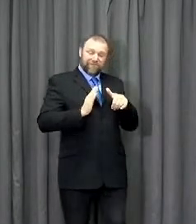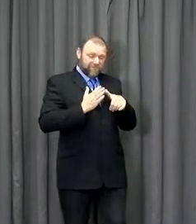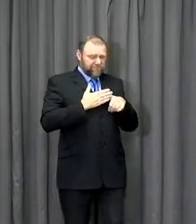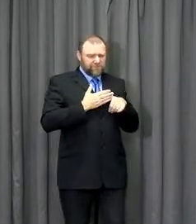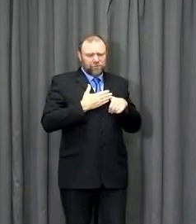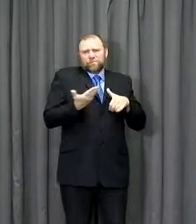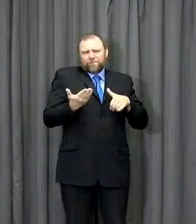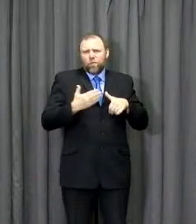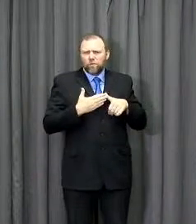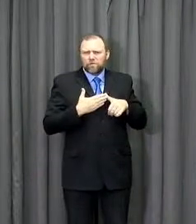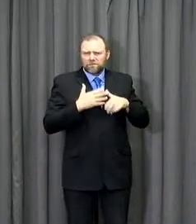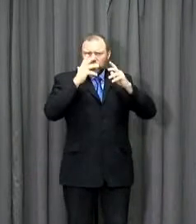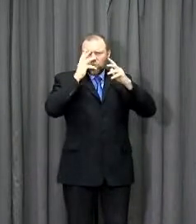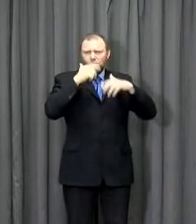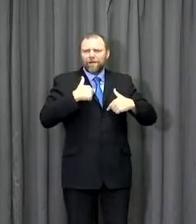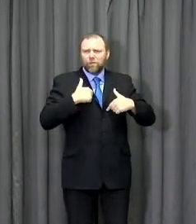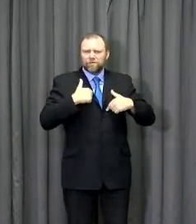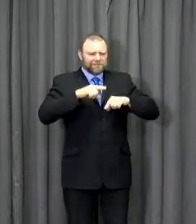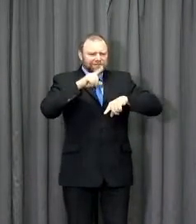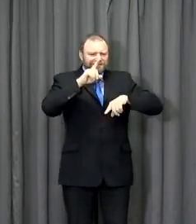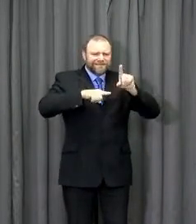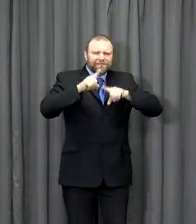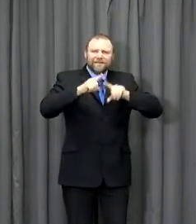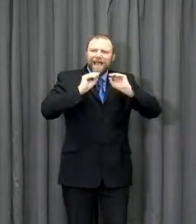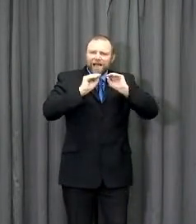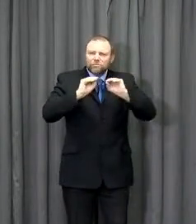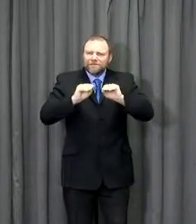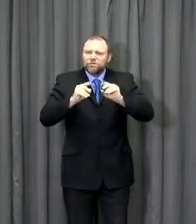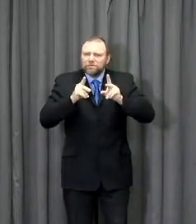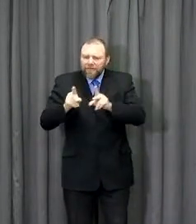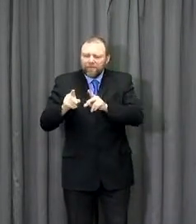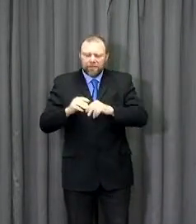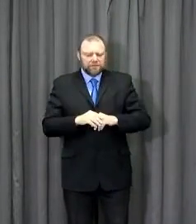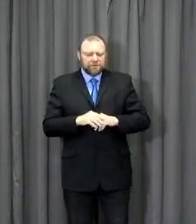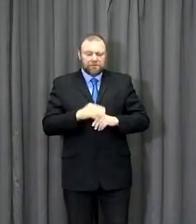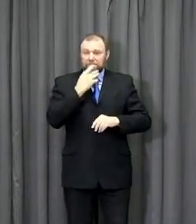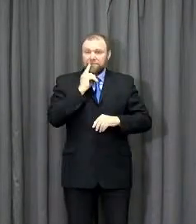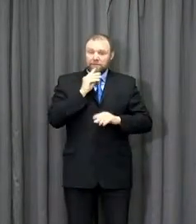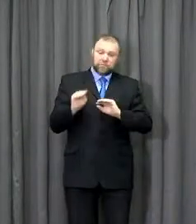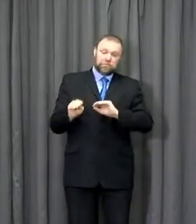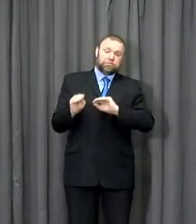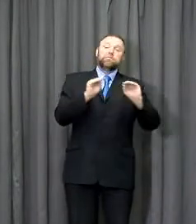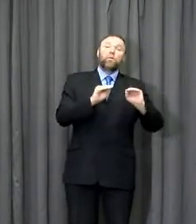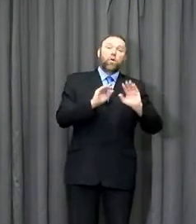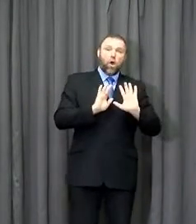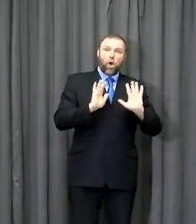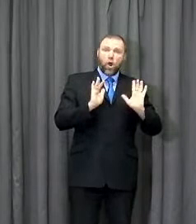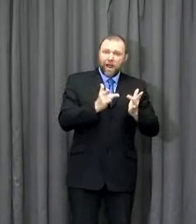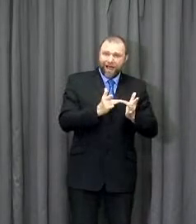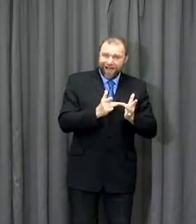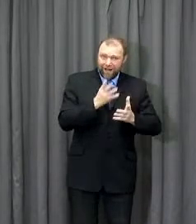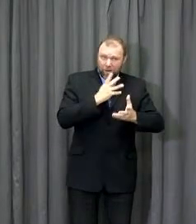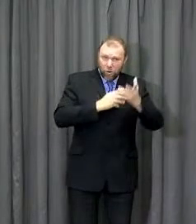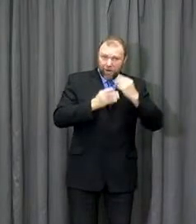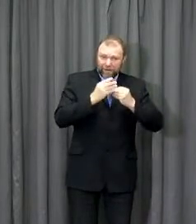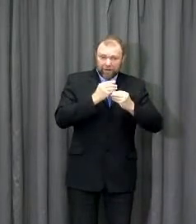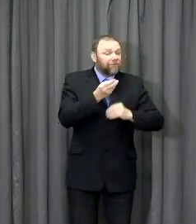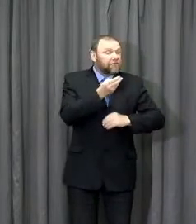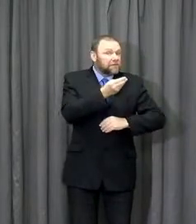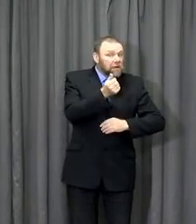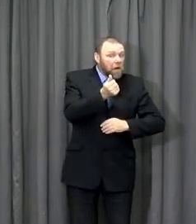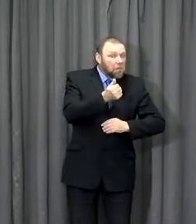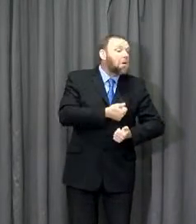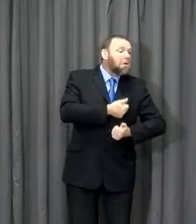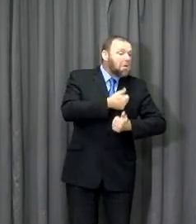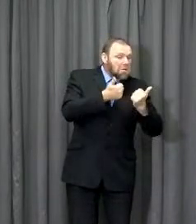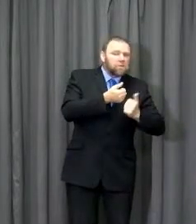the impact of, you know, the different educational methods, people having moved to online learning. You know, works for some, doesn't work for all,